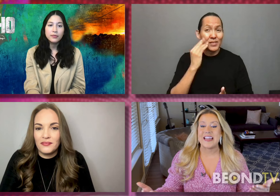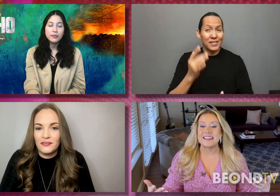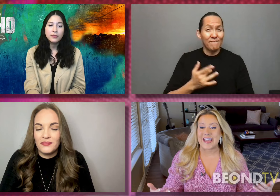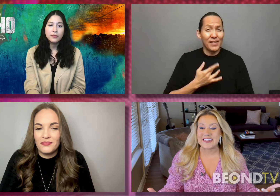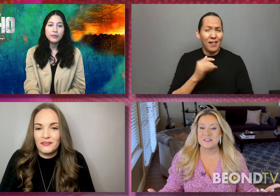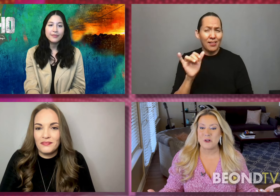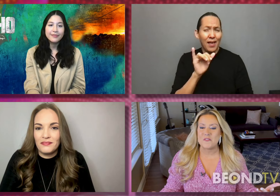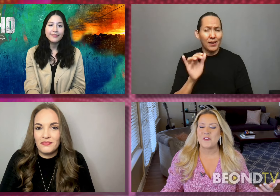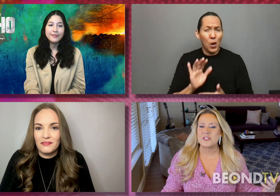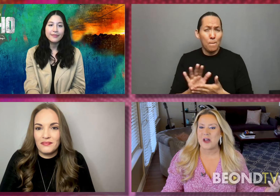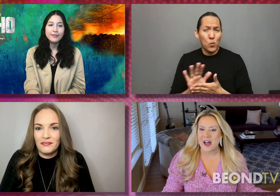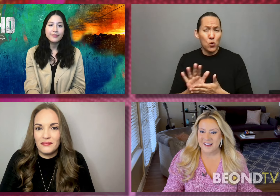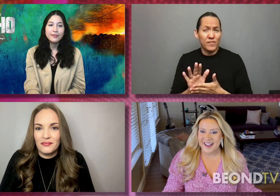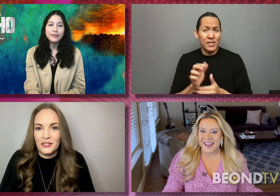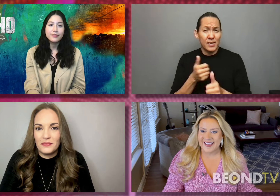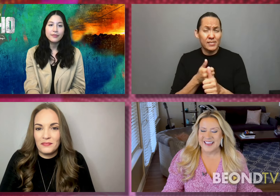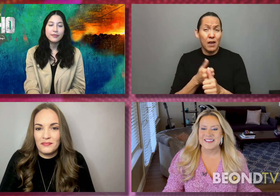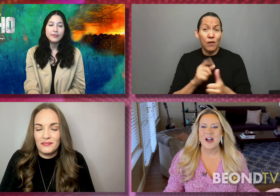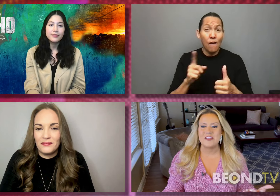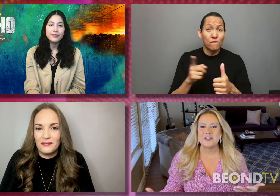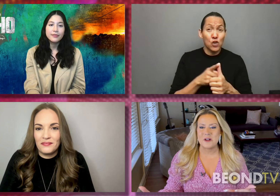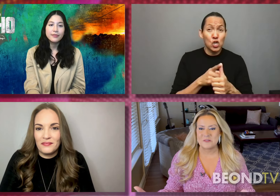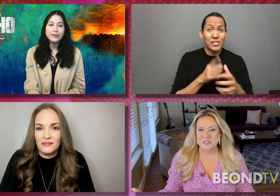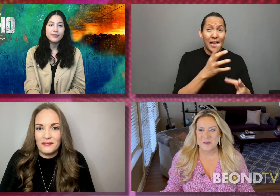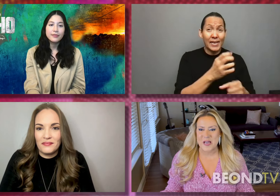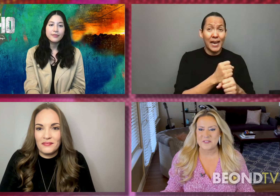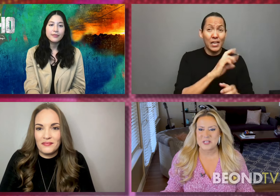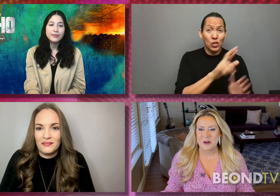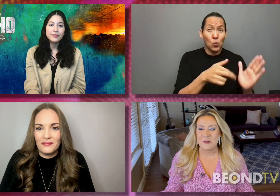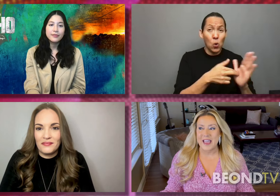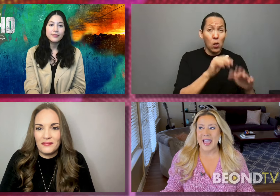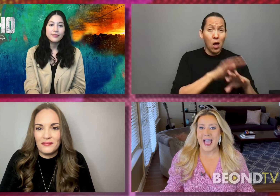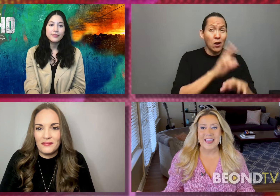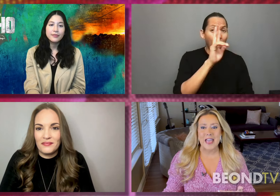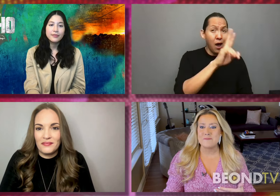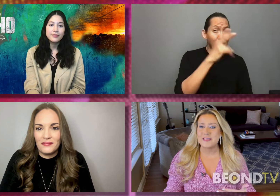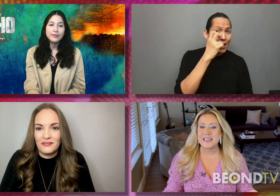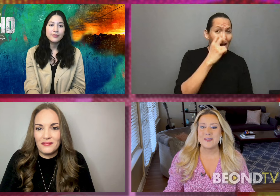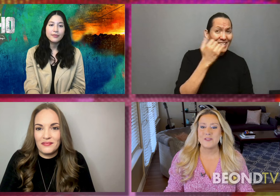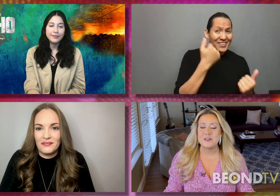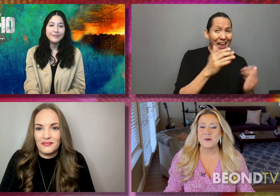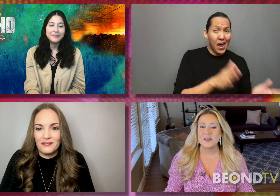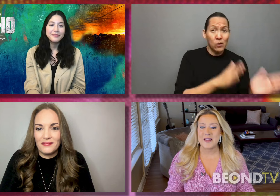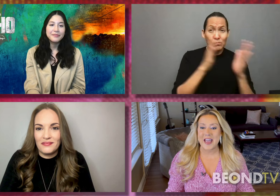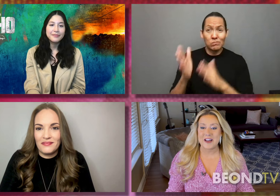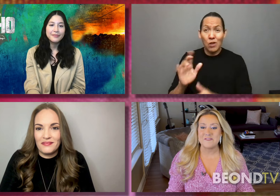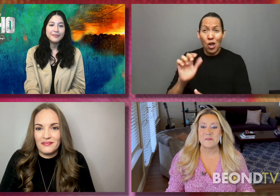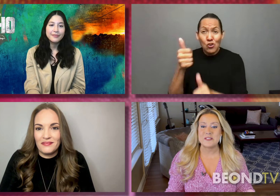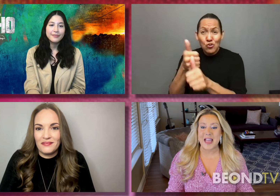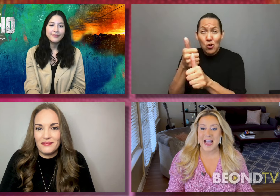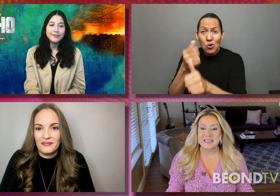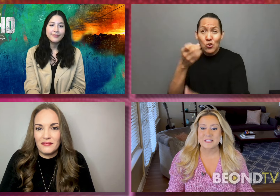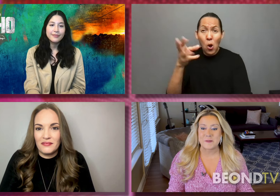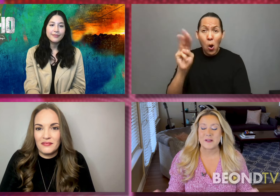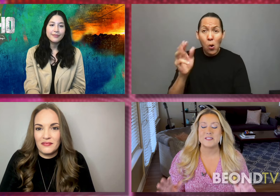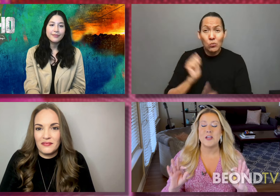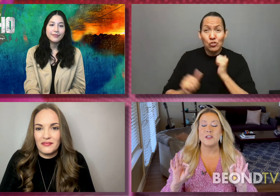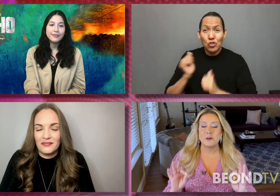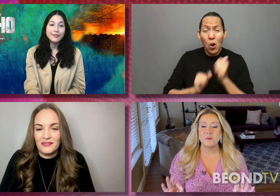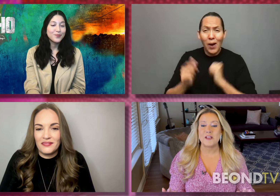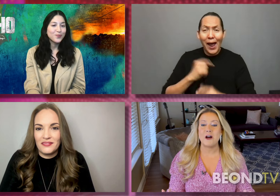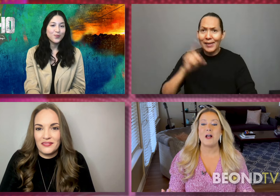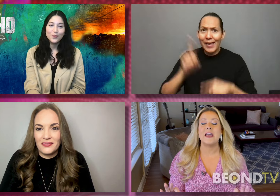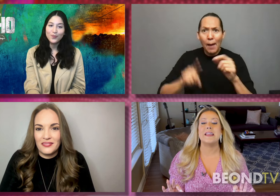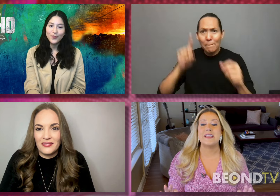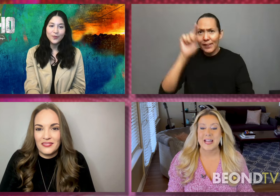I mean, landing the role first on Hawkeye, now getting your own spin-off show. I can't believe you don't even have that much acting experience.